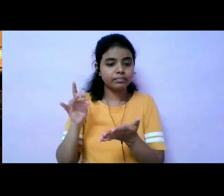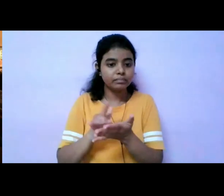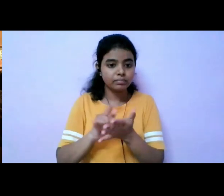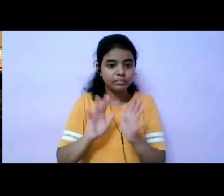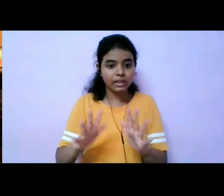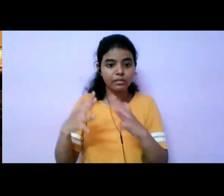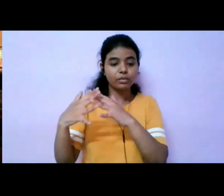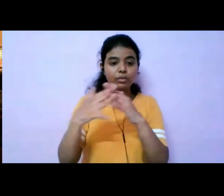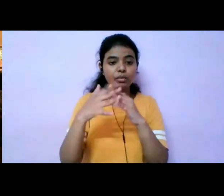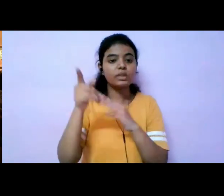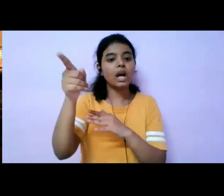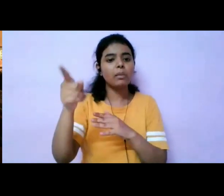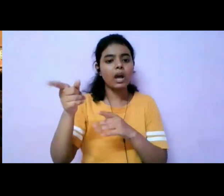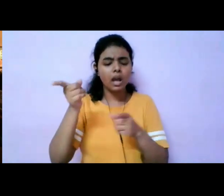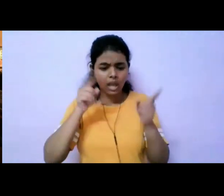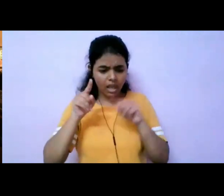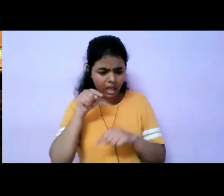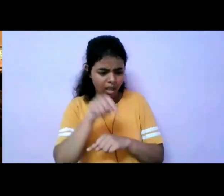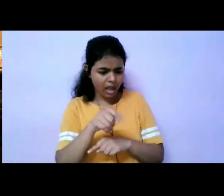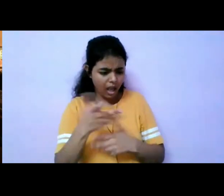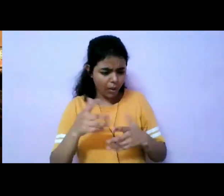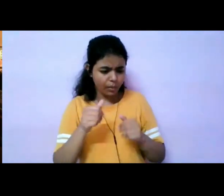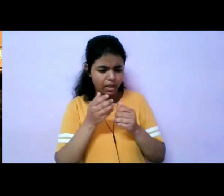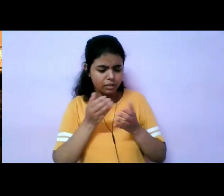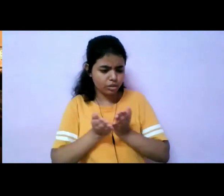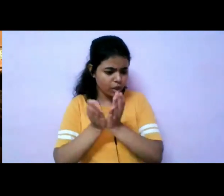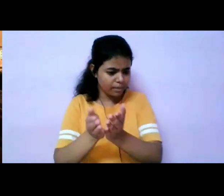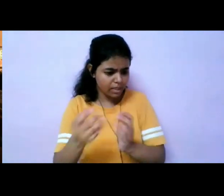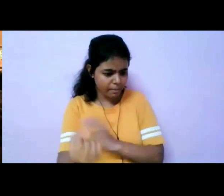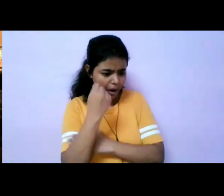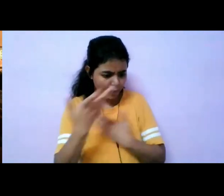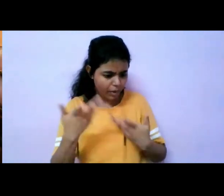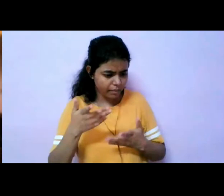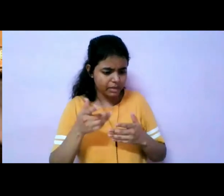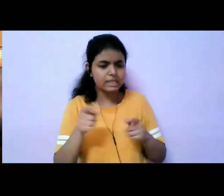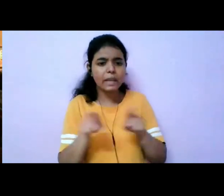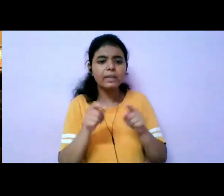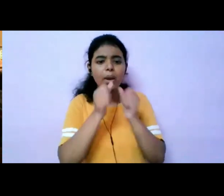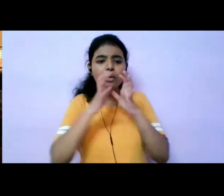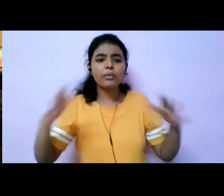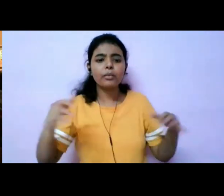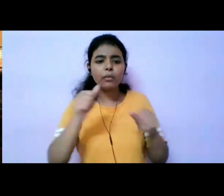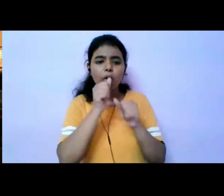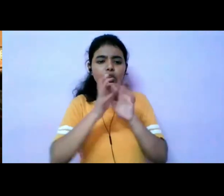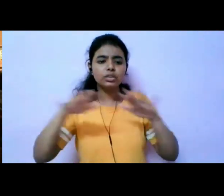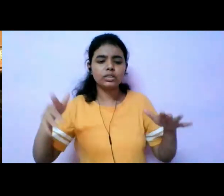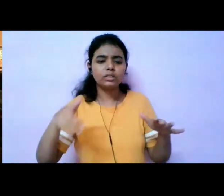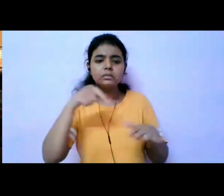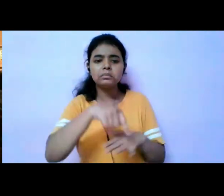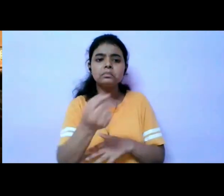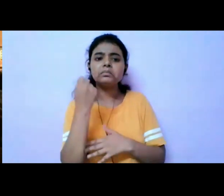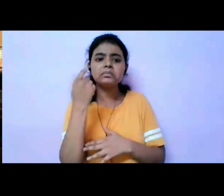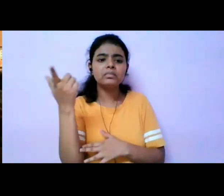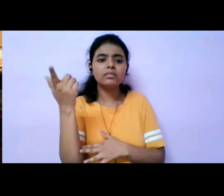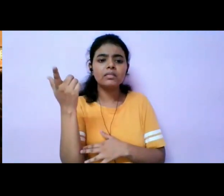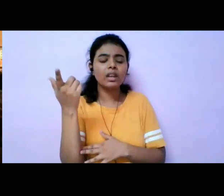States Navy has now figured out how to run their ships, how to power their ships using seawater. Well, you know,